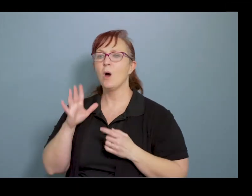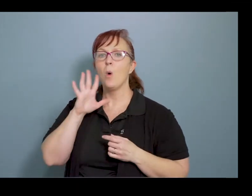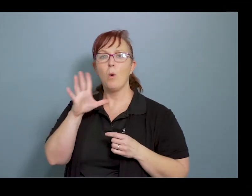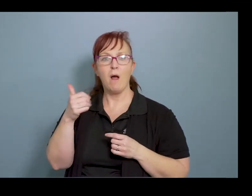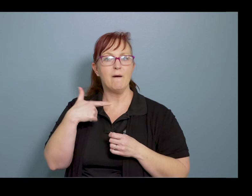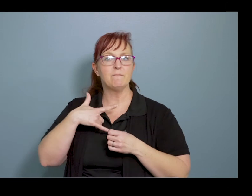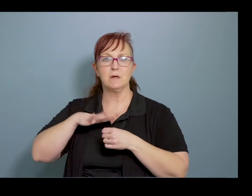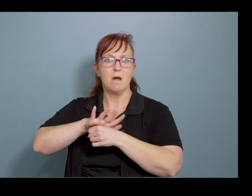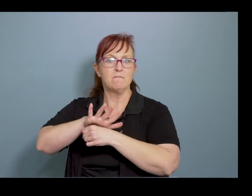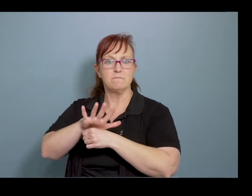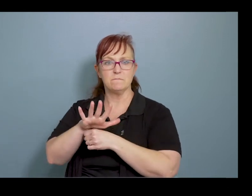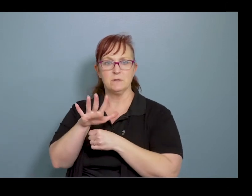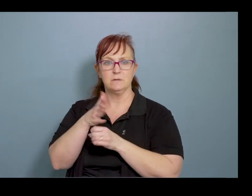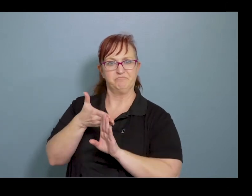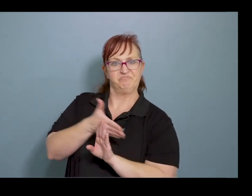out of their